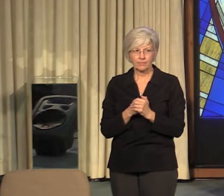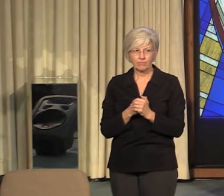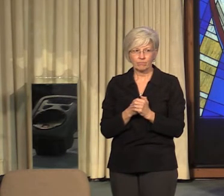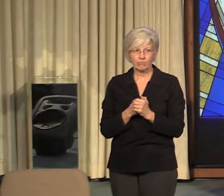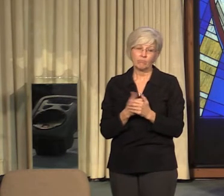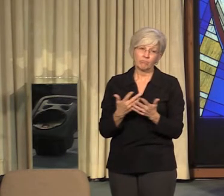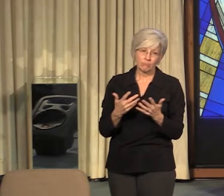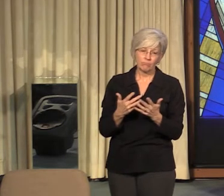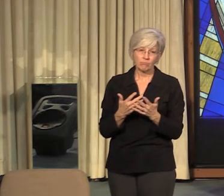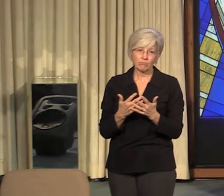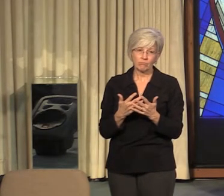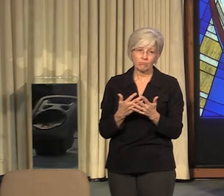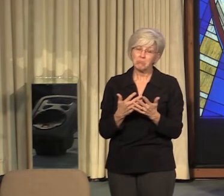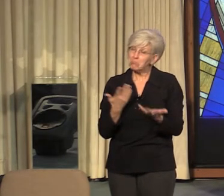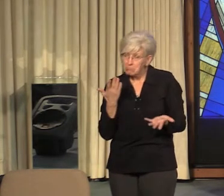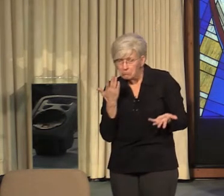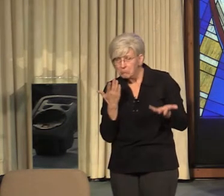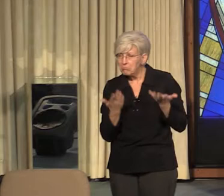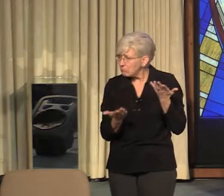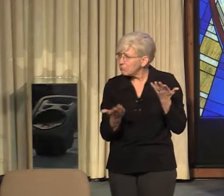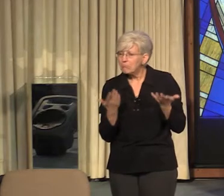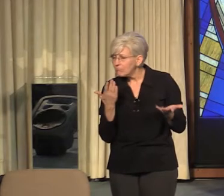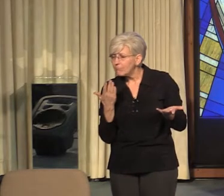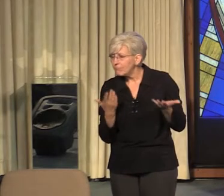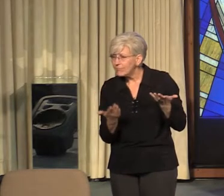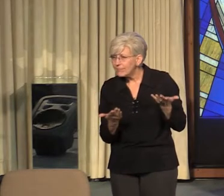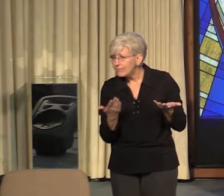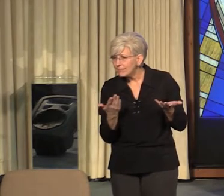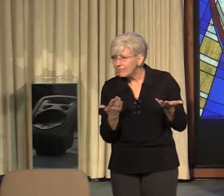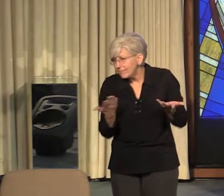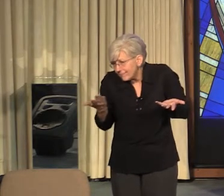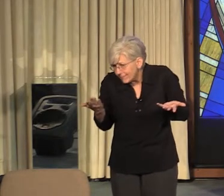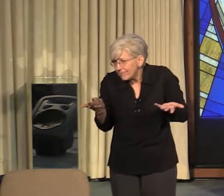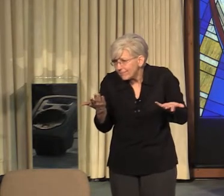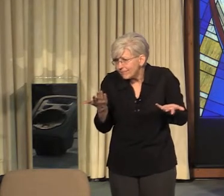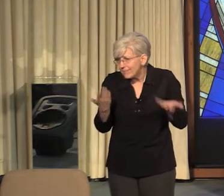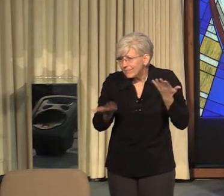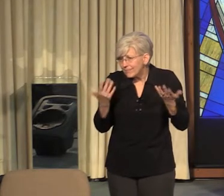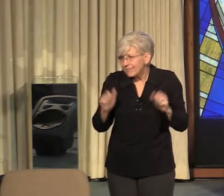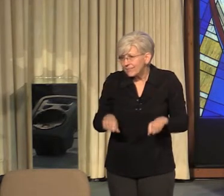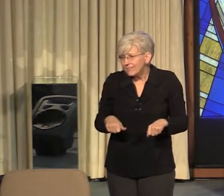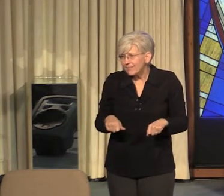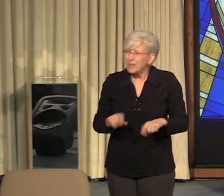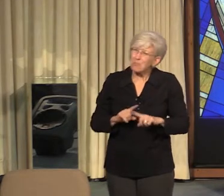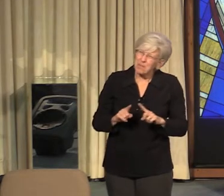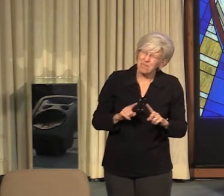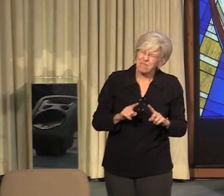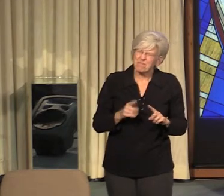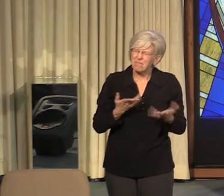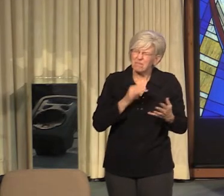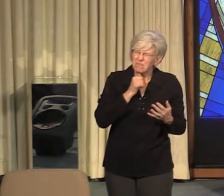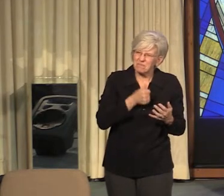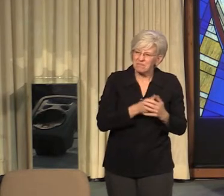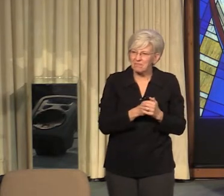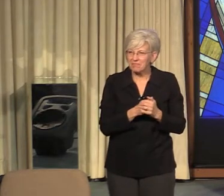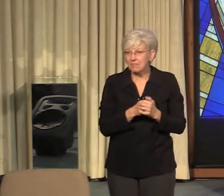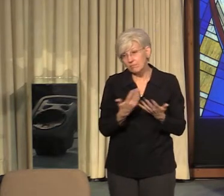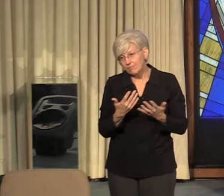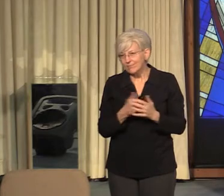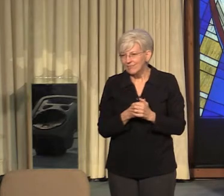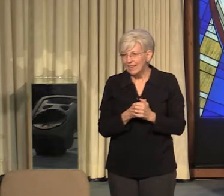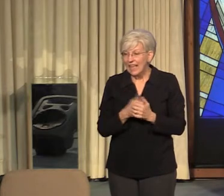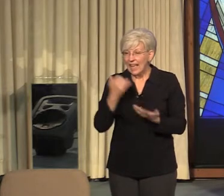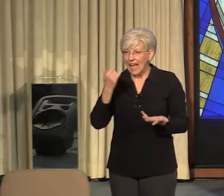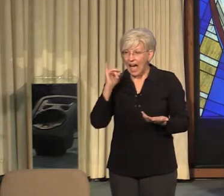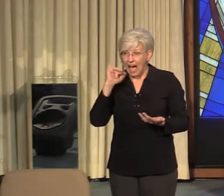I would say maybe as possible, but not likely. And I think if Charles